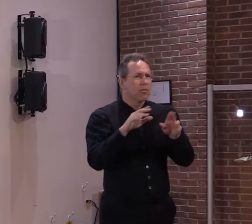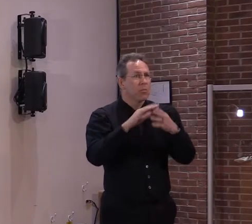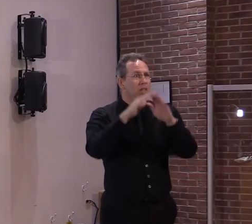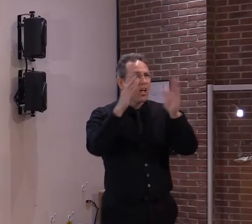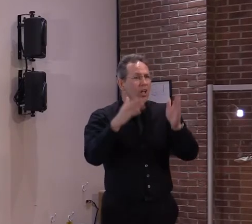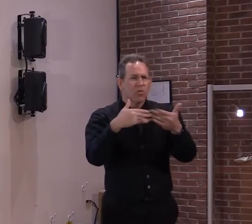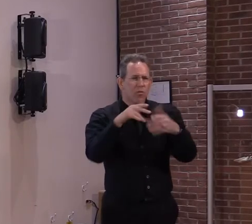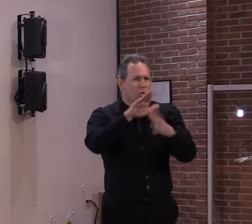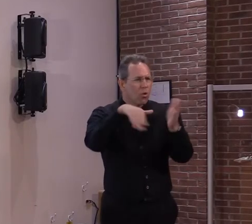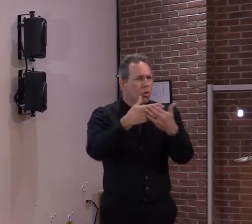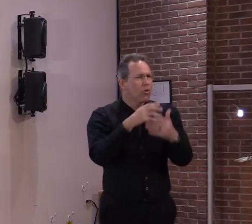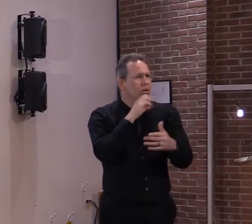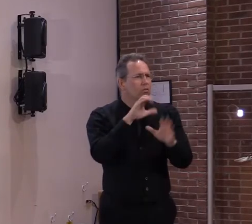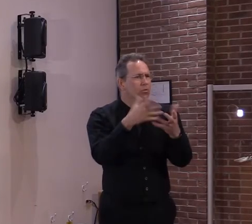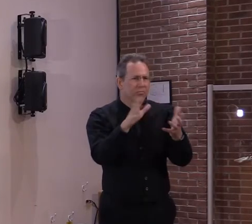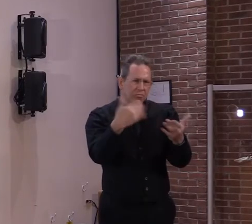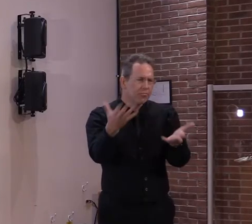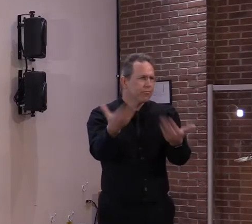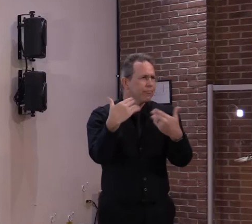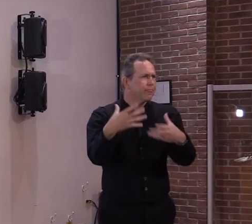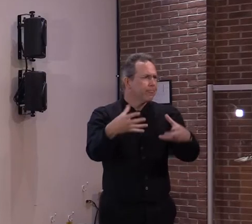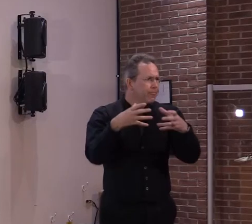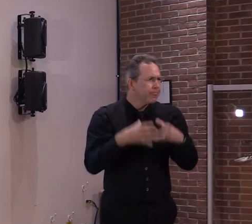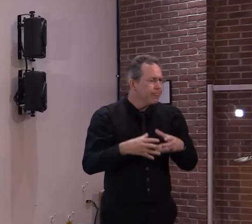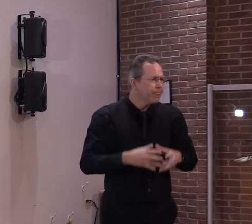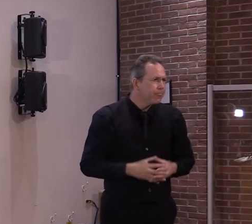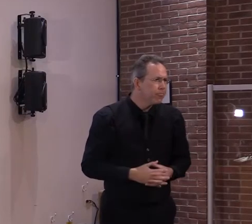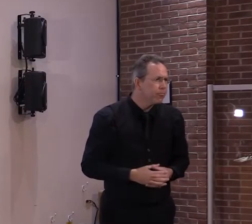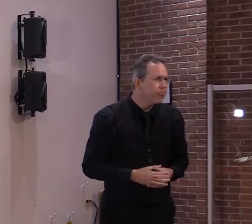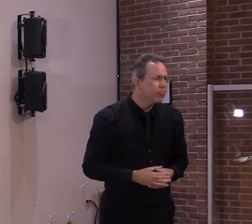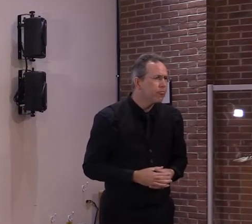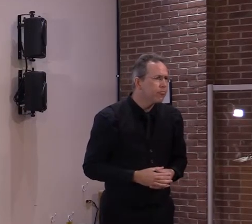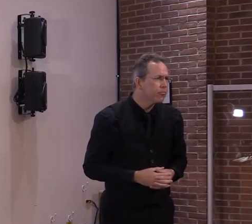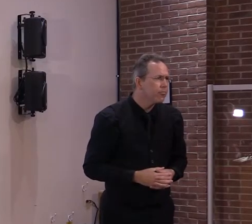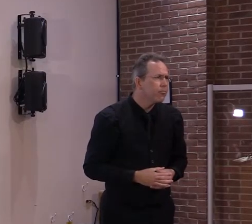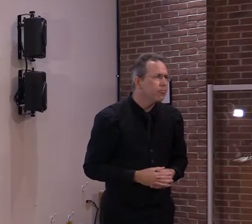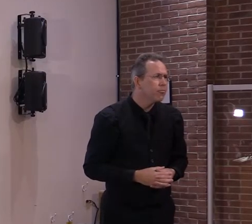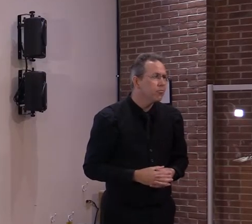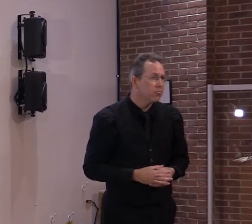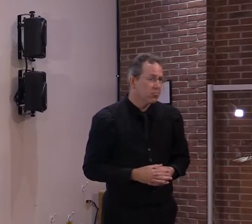activity. I think between the governor's answer and mine, do you have a fuller picture?